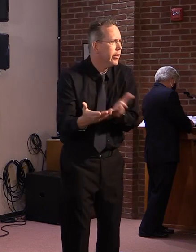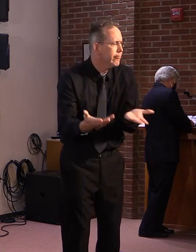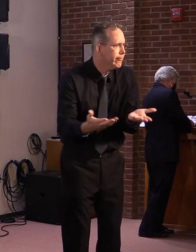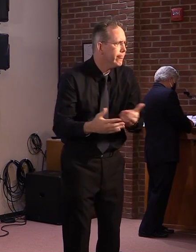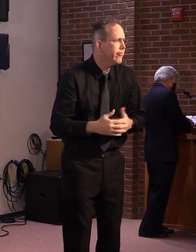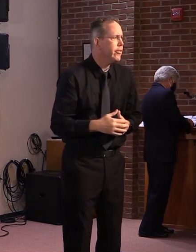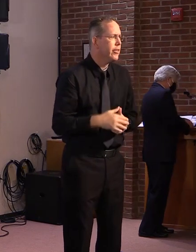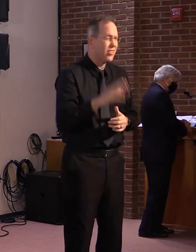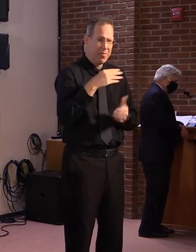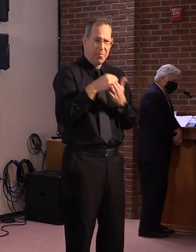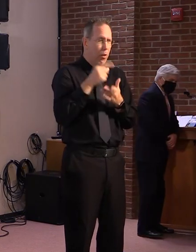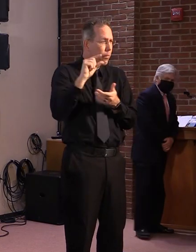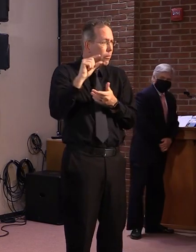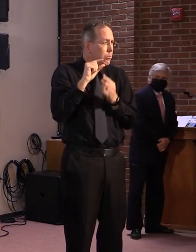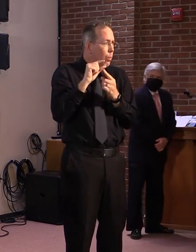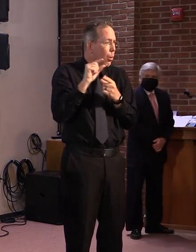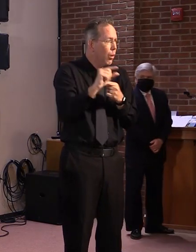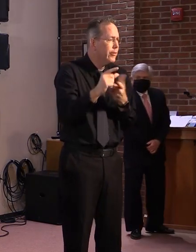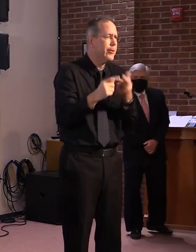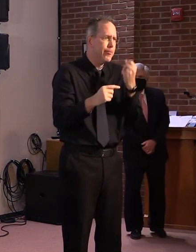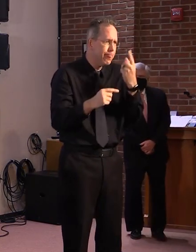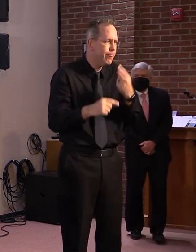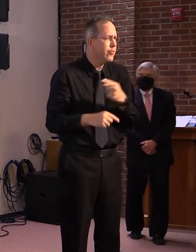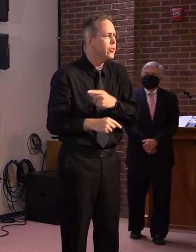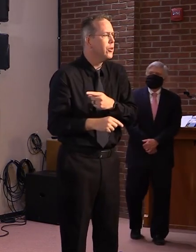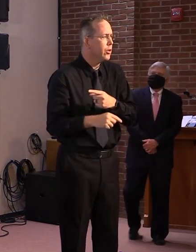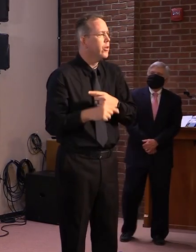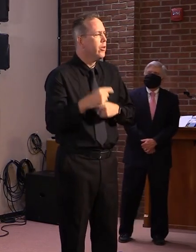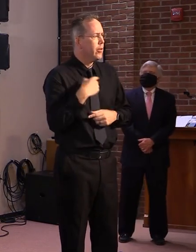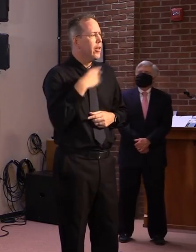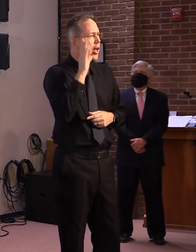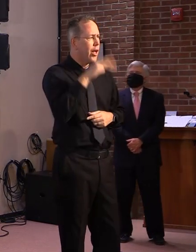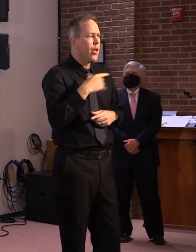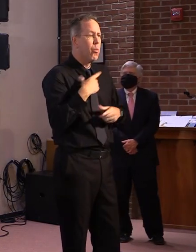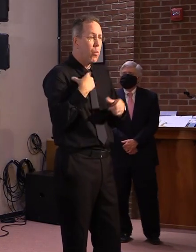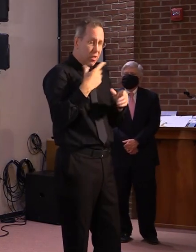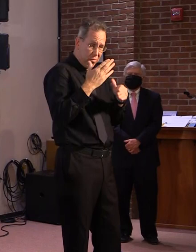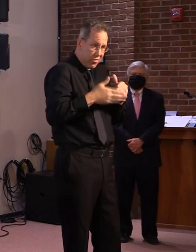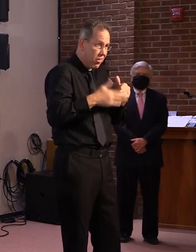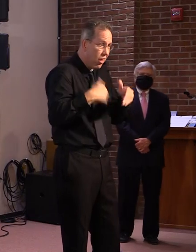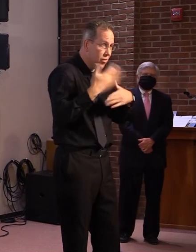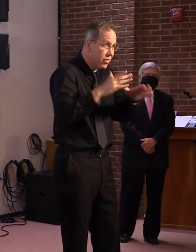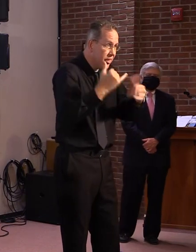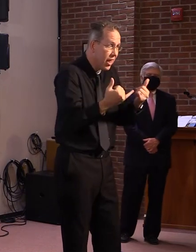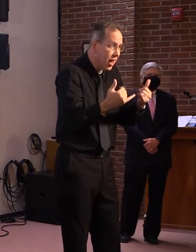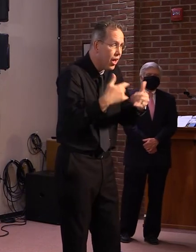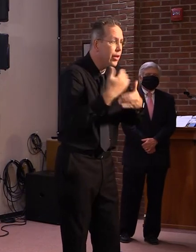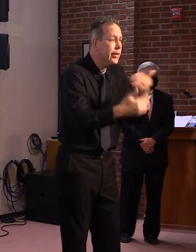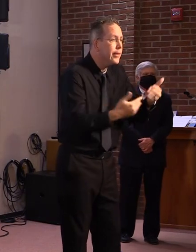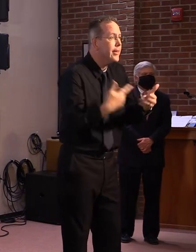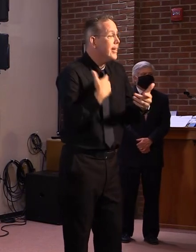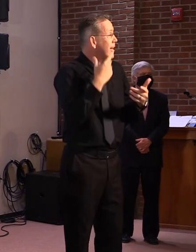Yeah, I can at least point you in the right direction. Okay, thank you. Yes. Fair enough.